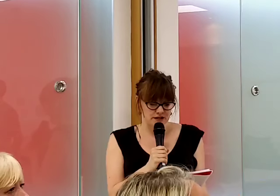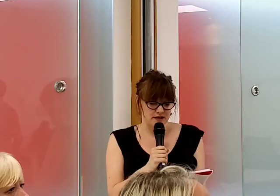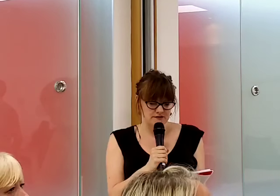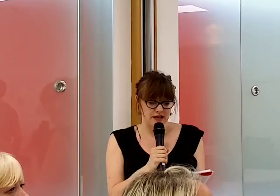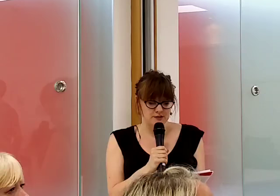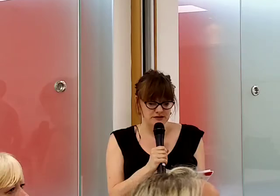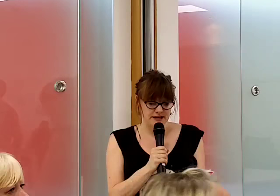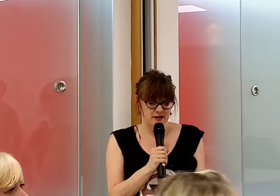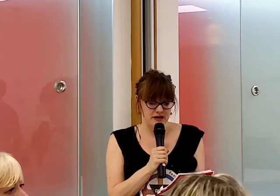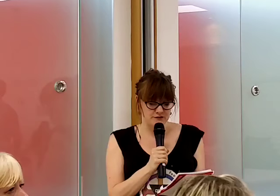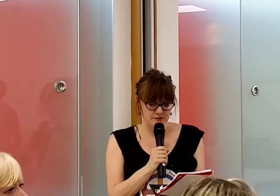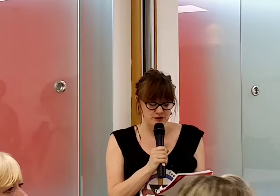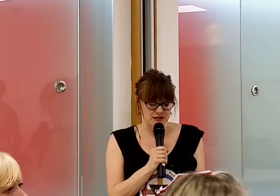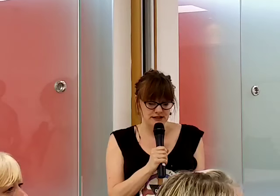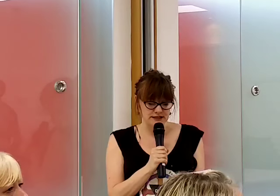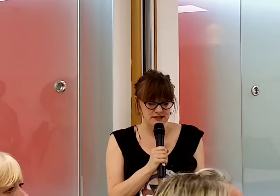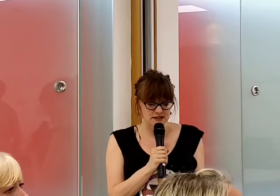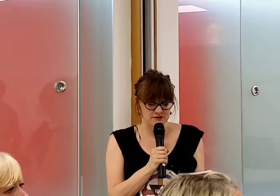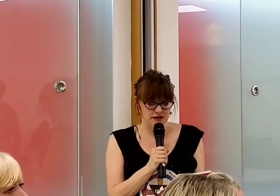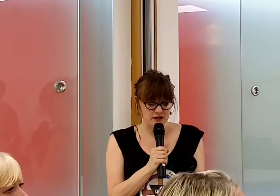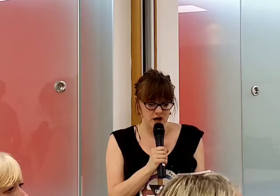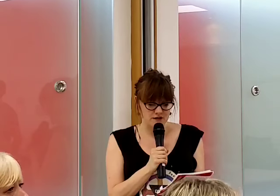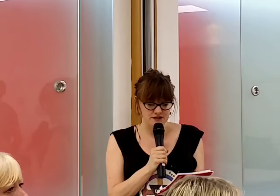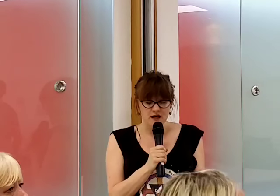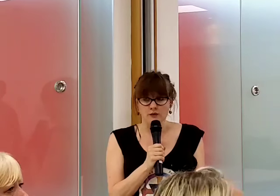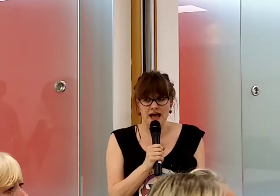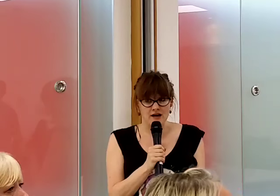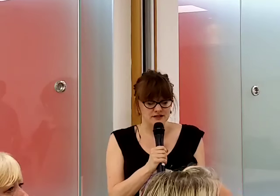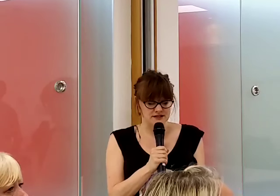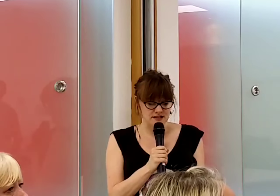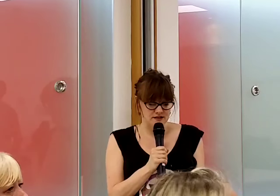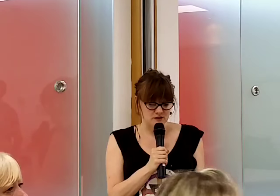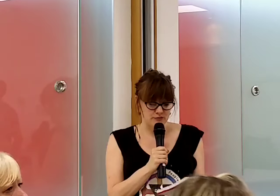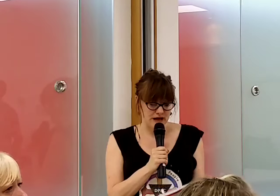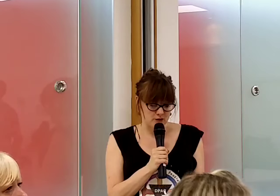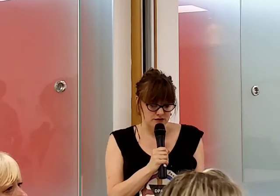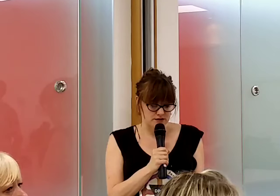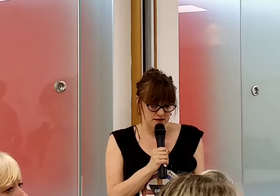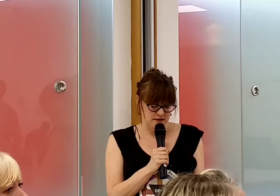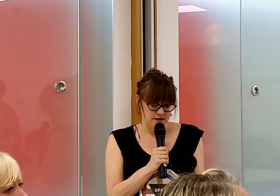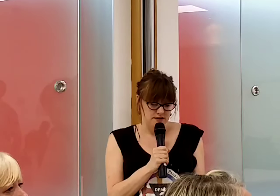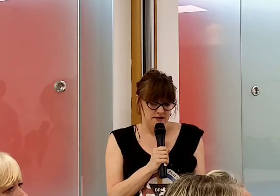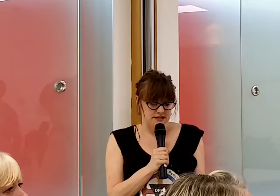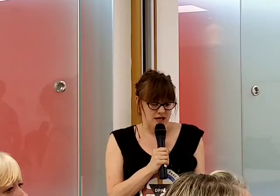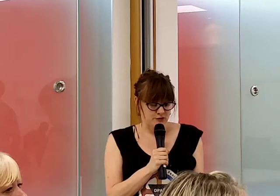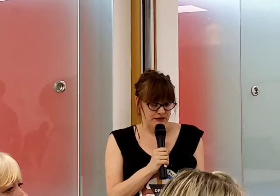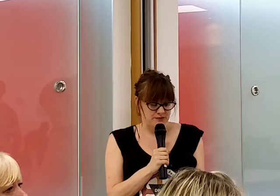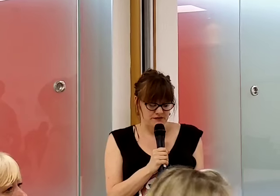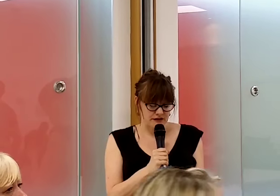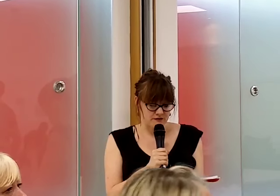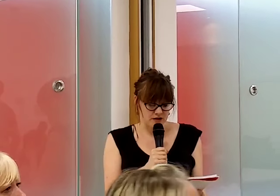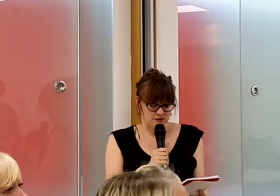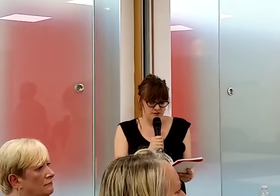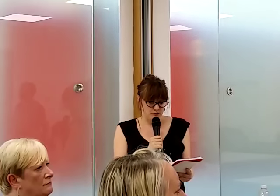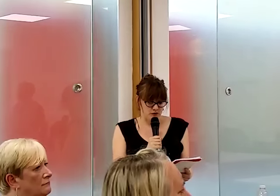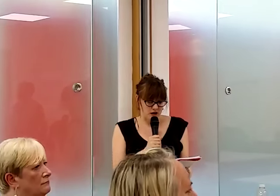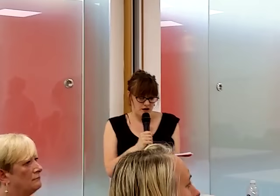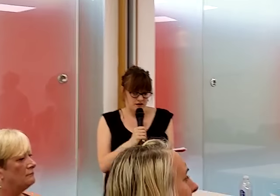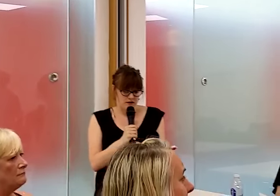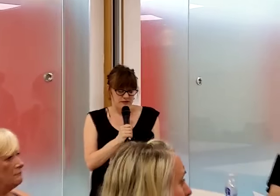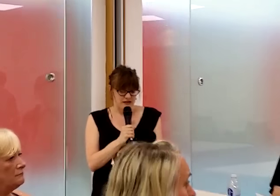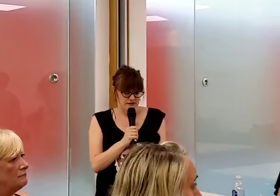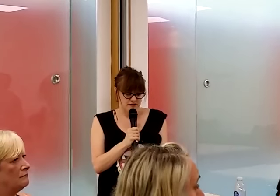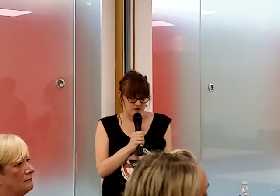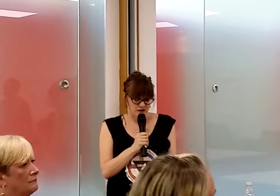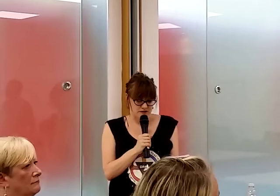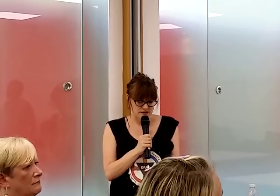and technology available to help everybody lead dignified lives, we have instead gone backwards. Disabled people have had vital support